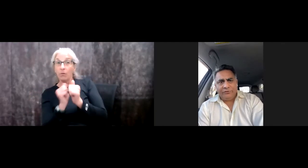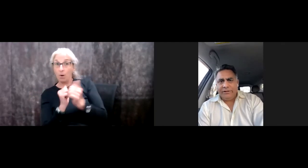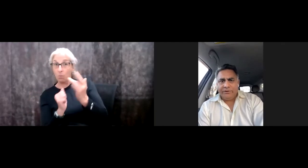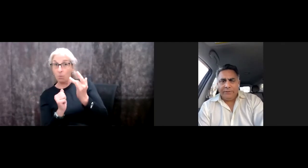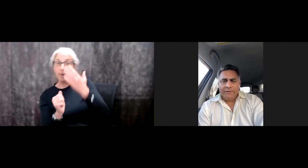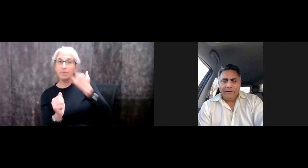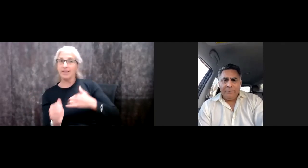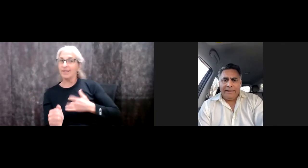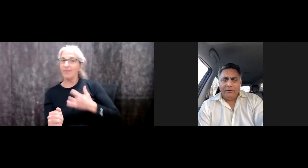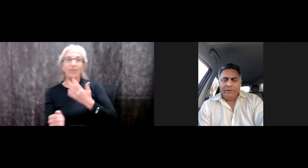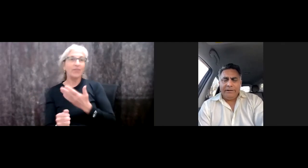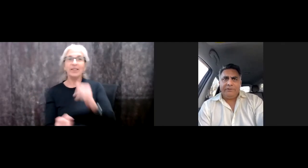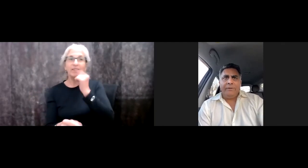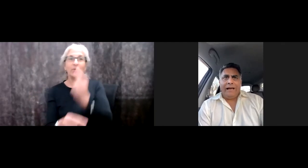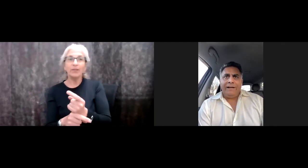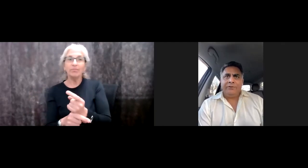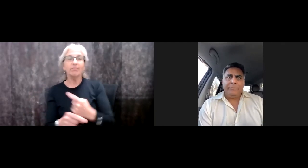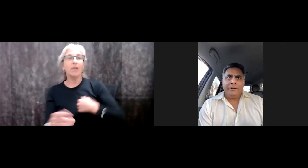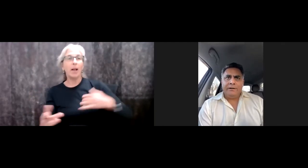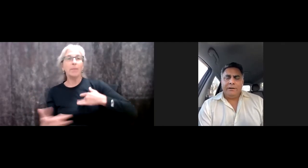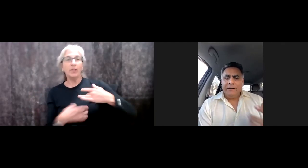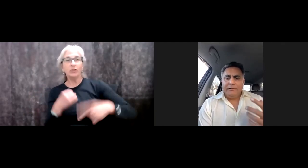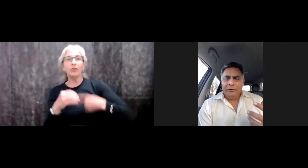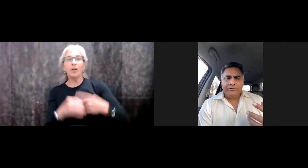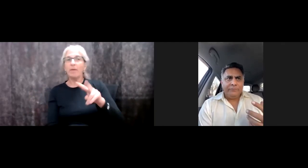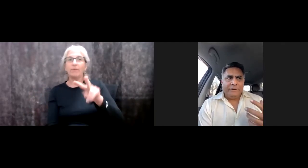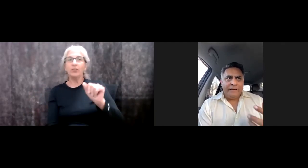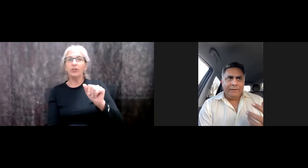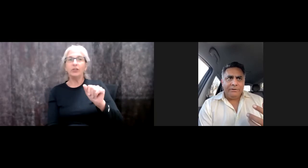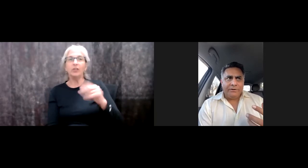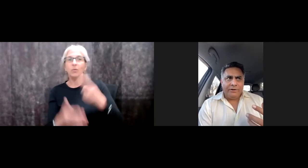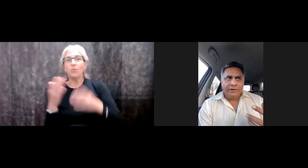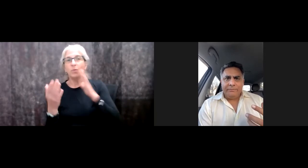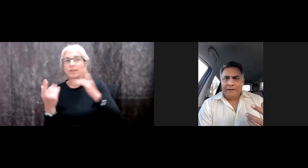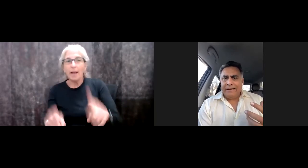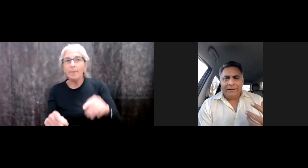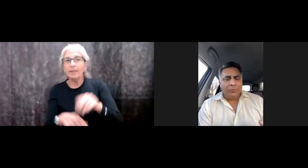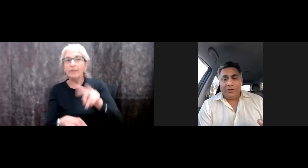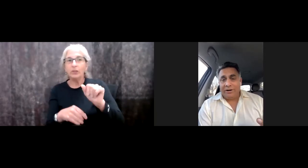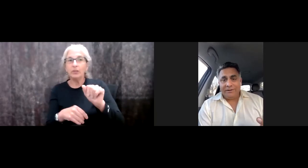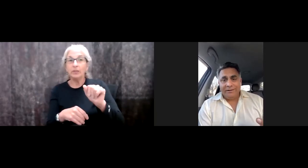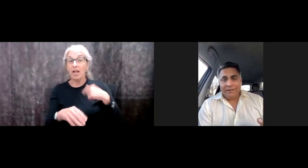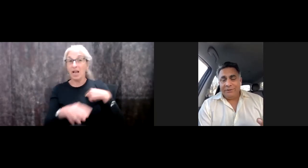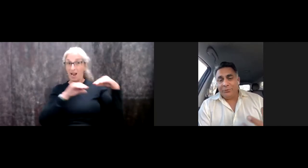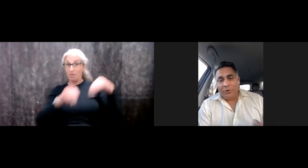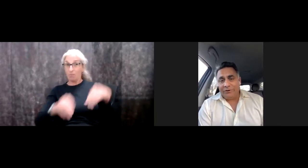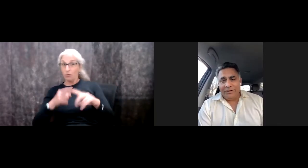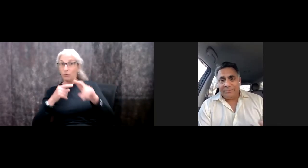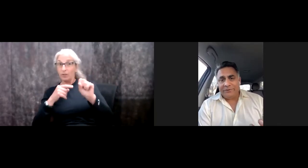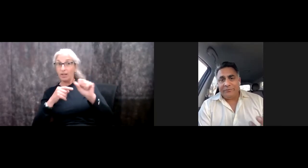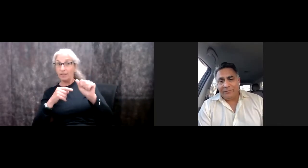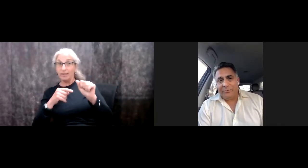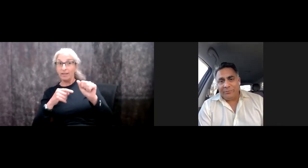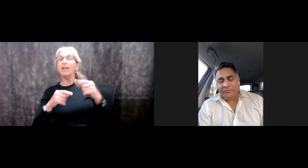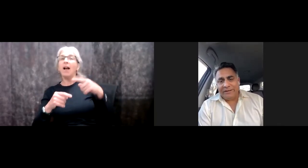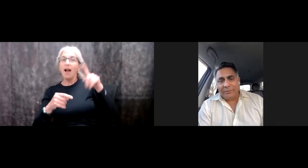state of Virginia is going. My goal is to add to the party. Folks, when I came to this country, I had to work hard. There was no alternate but